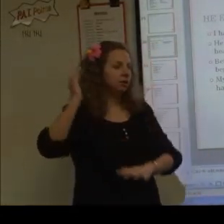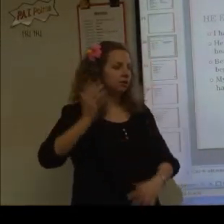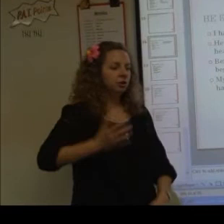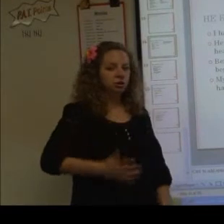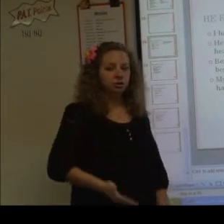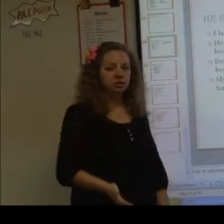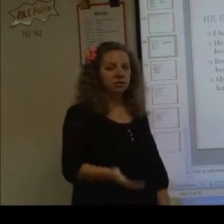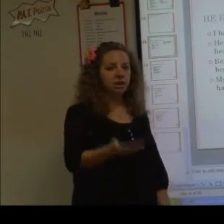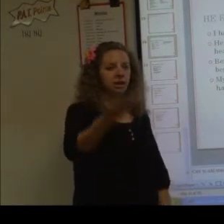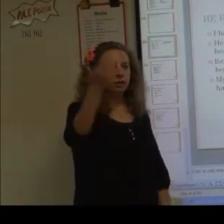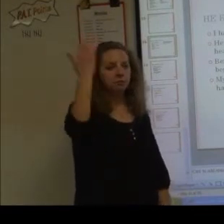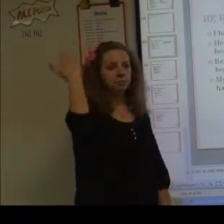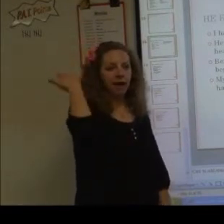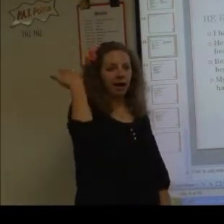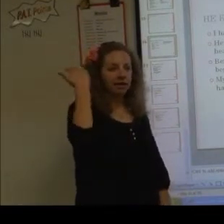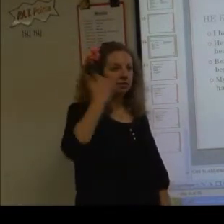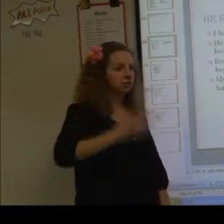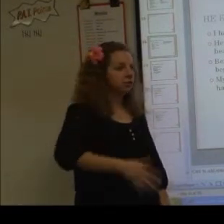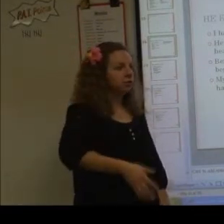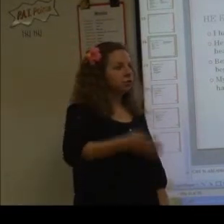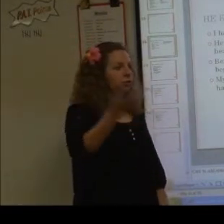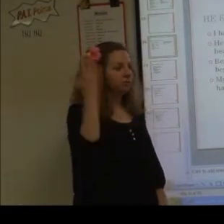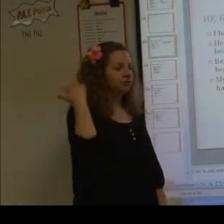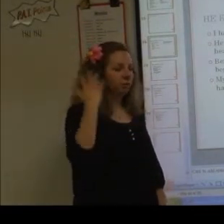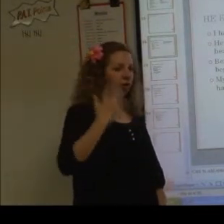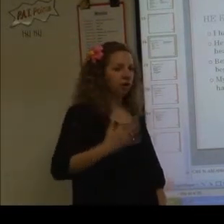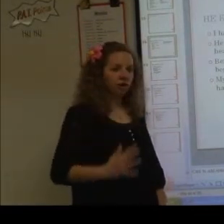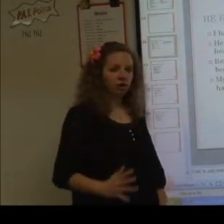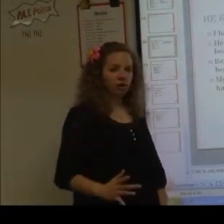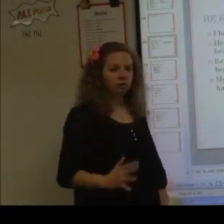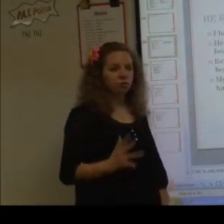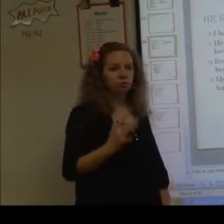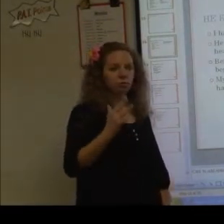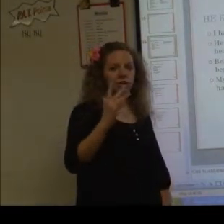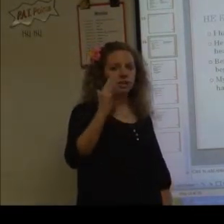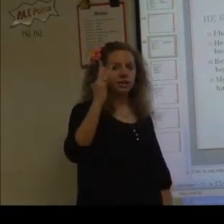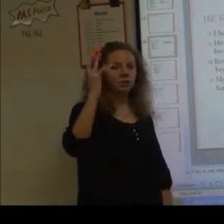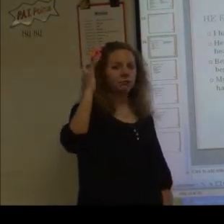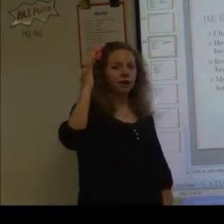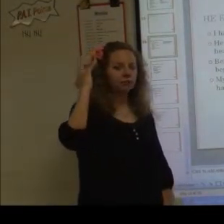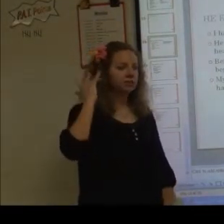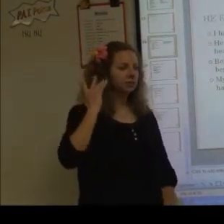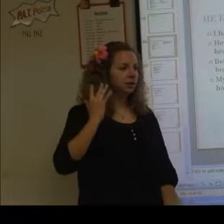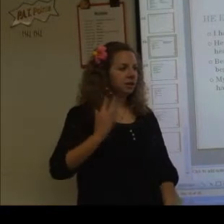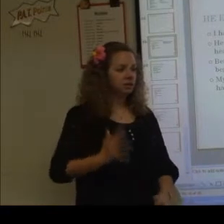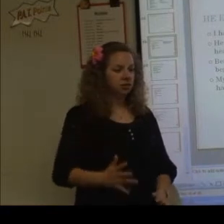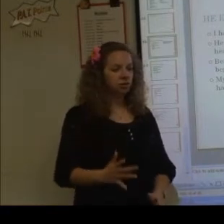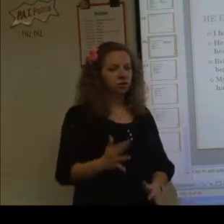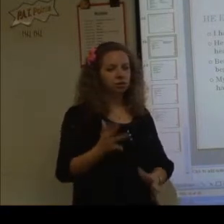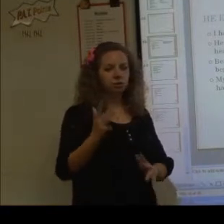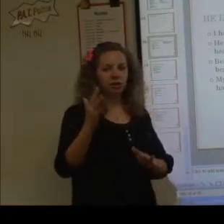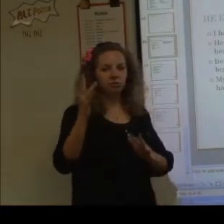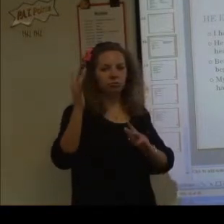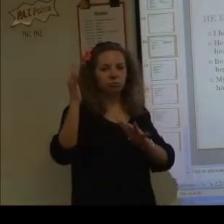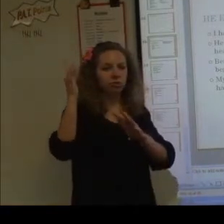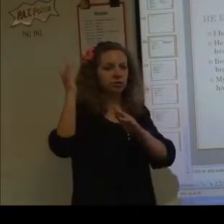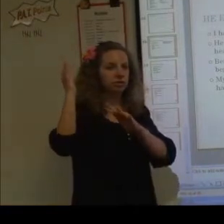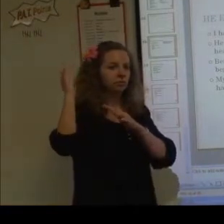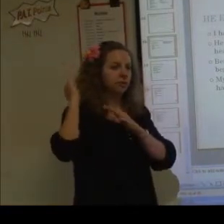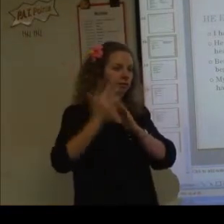ago. You can say past or before. You can do it with one hand going backwards this way. You could do it two hands going